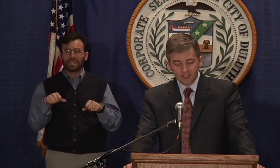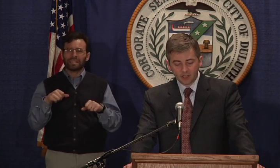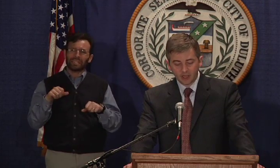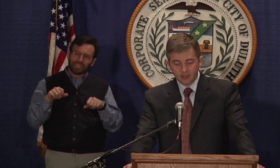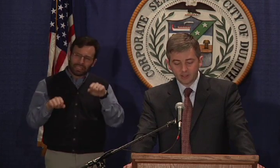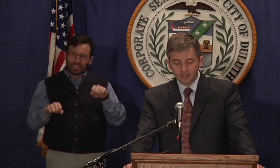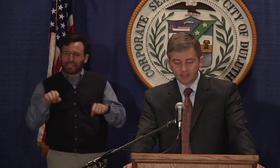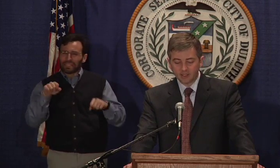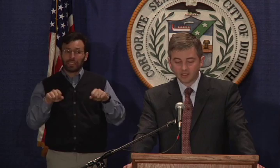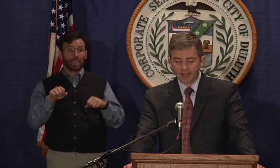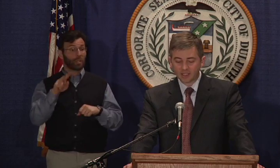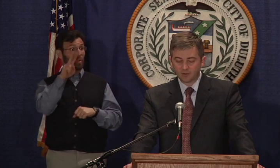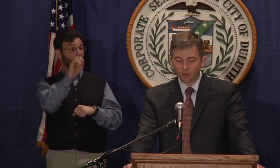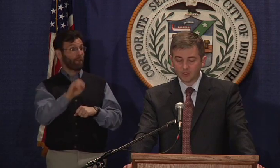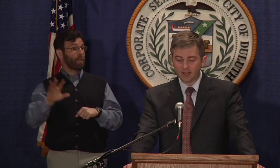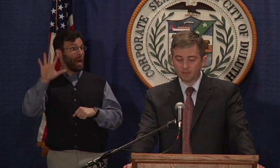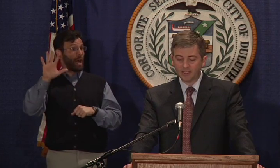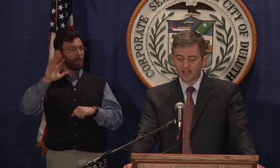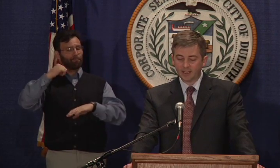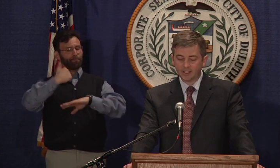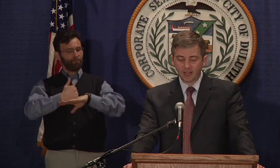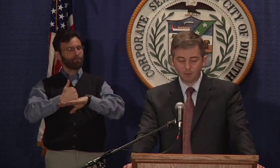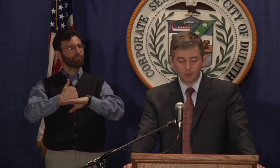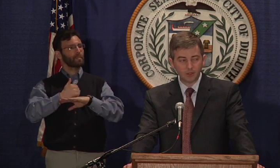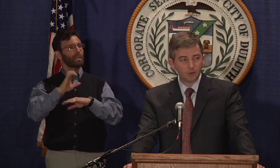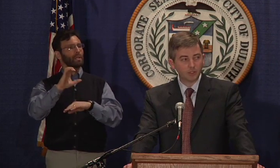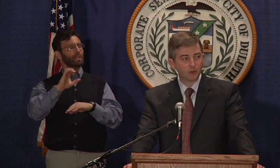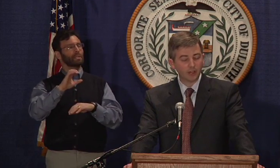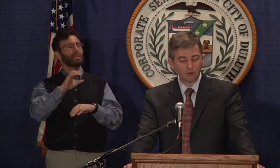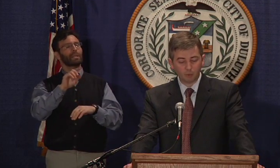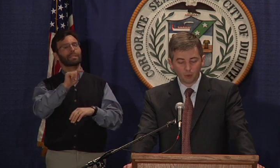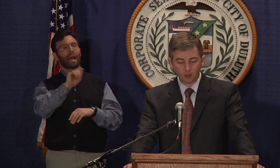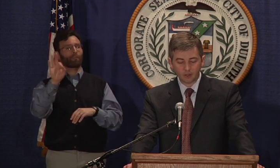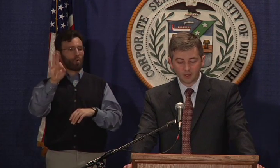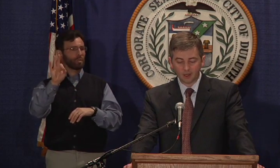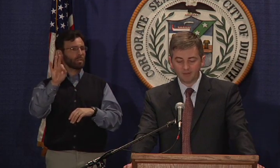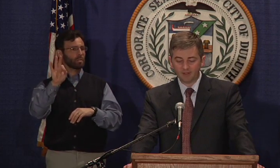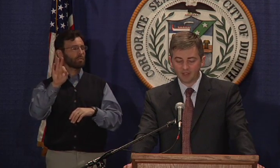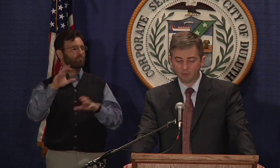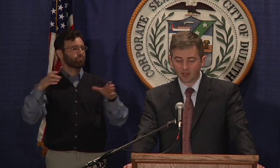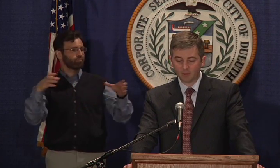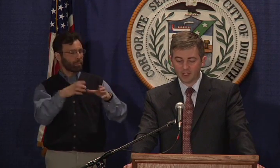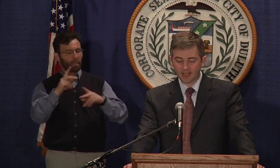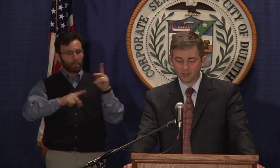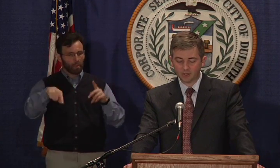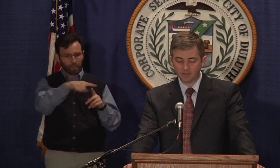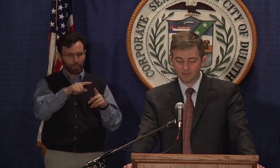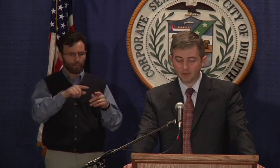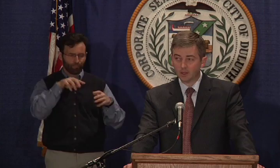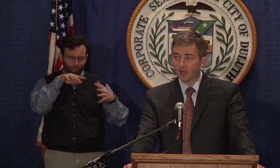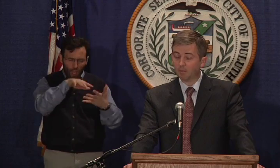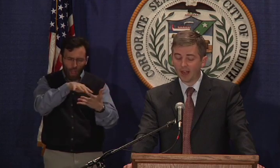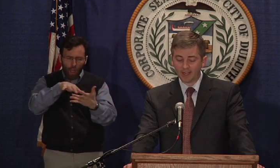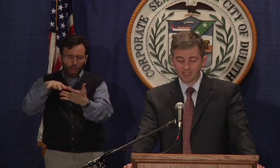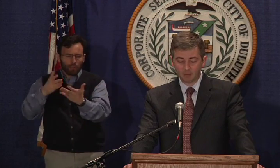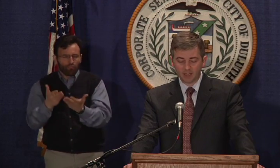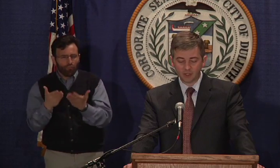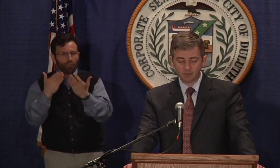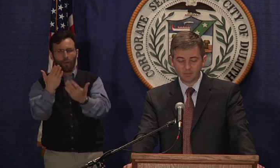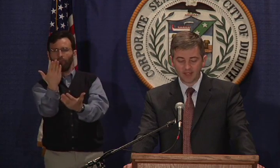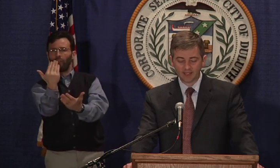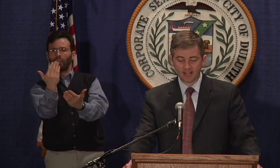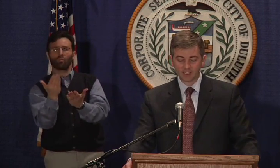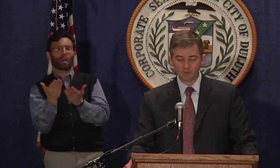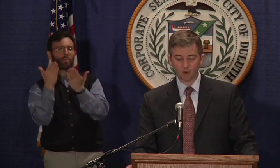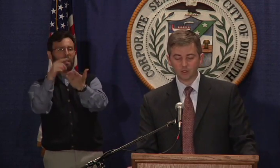2005, I initiated a citizens task force led by Sandy Sandbolt, which created a report of 15 recommendations. In my